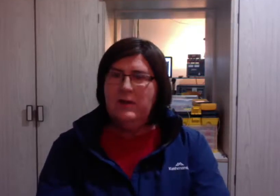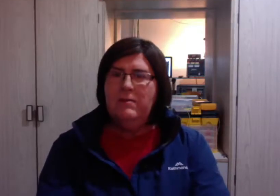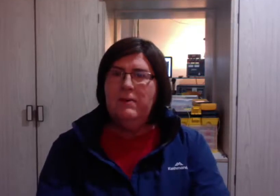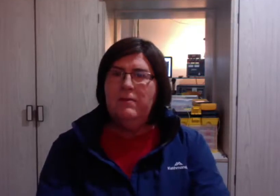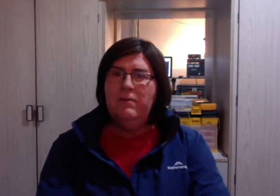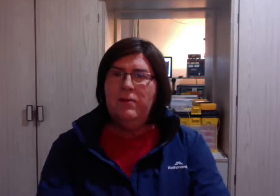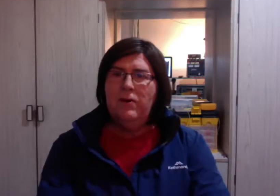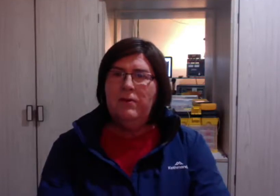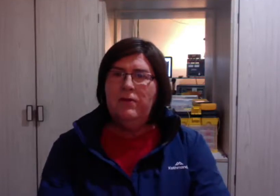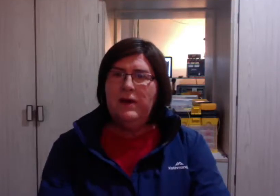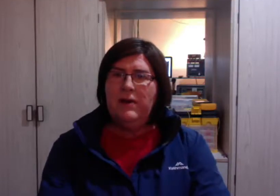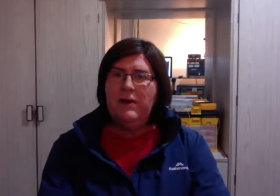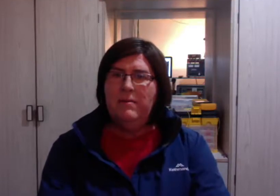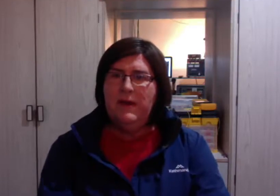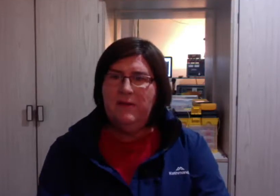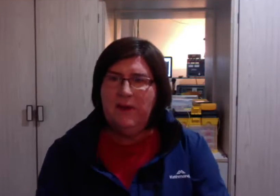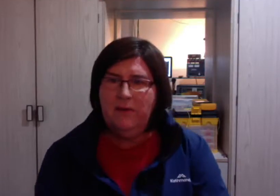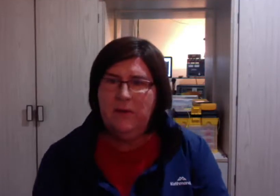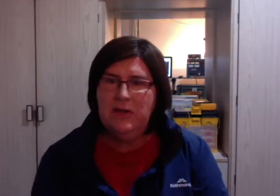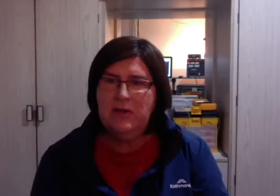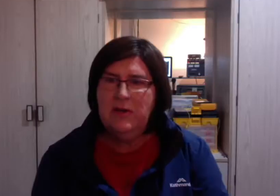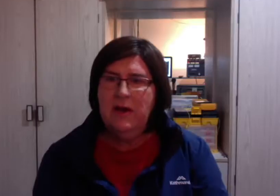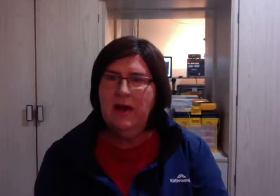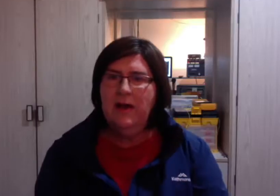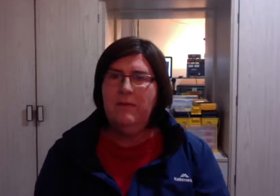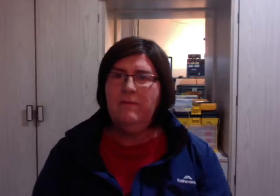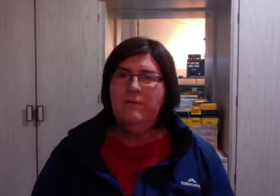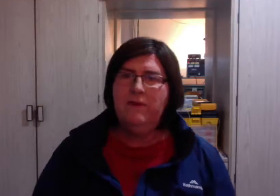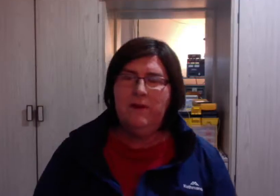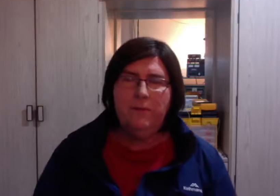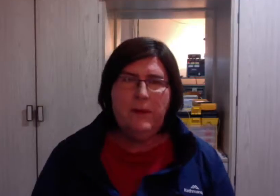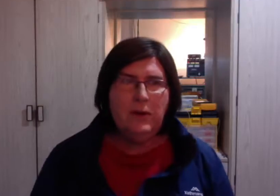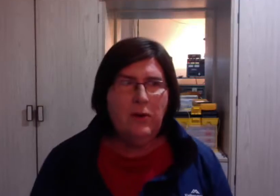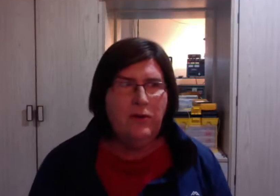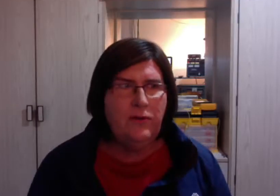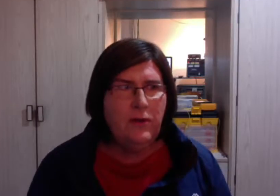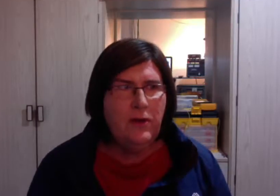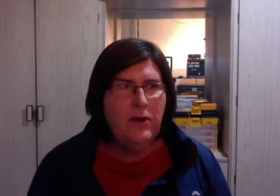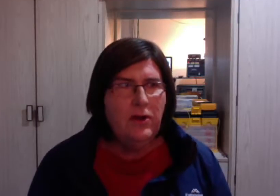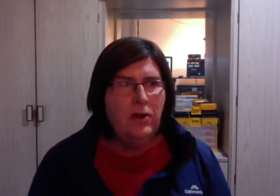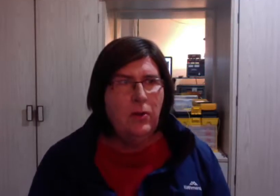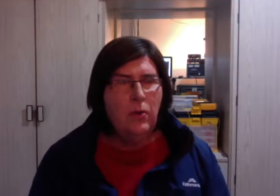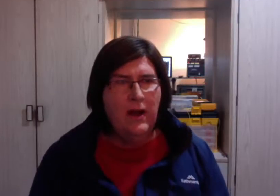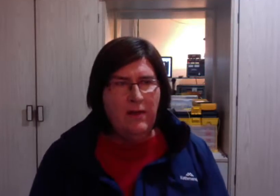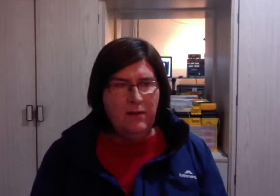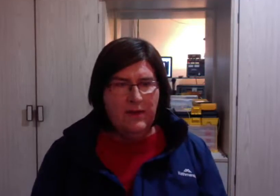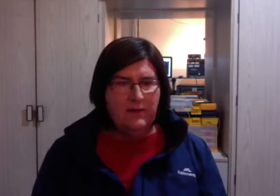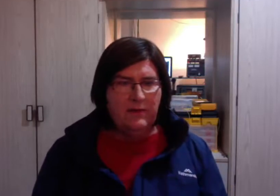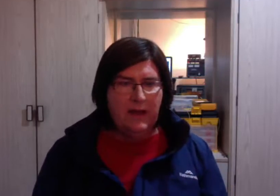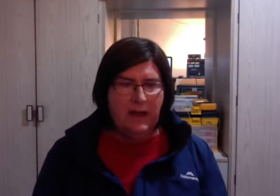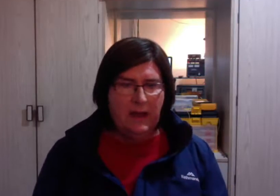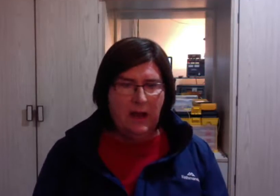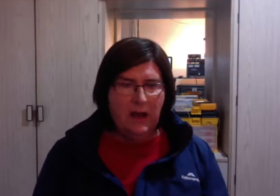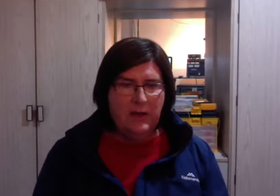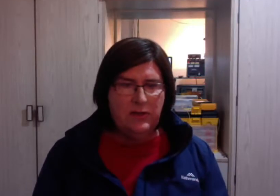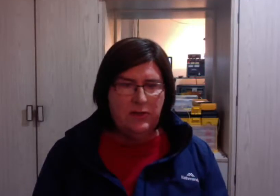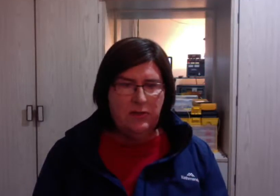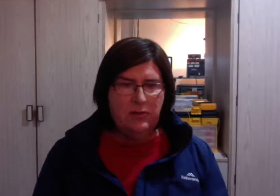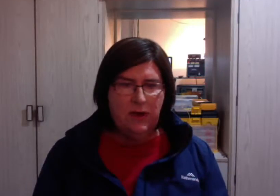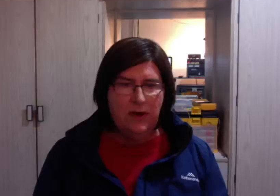bit more before I go on to Meg's next question, Phyllis, because one of the things that I do, and I'm